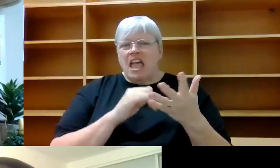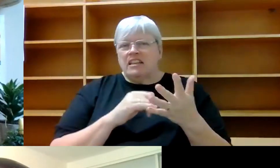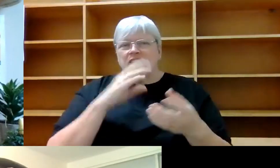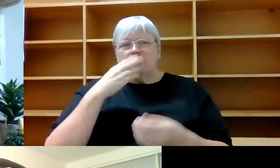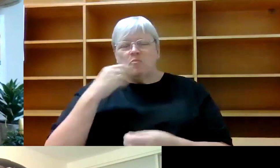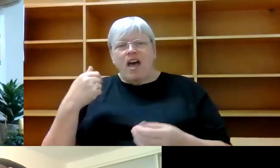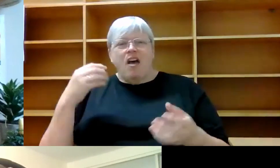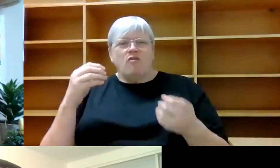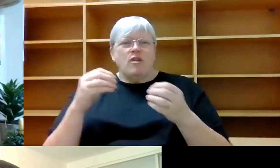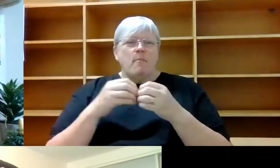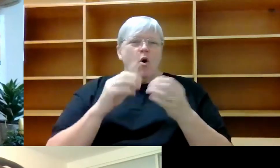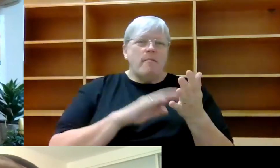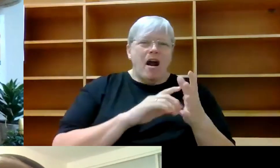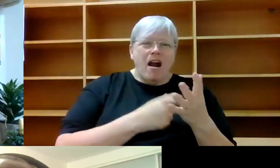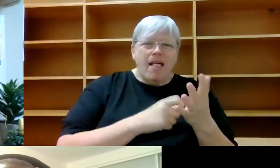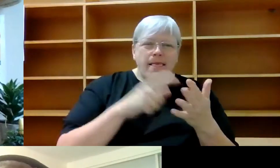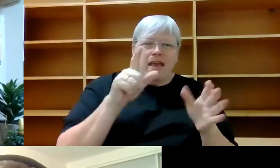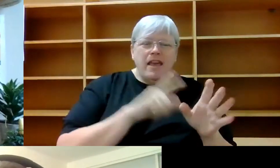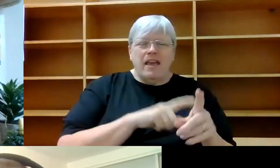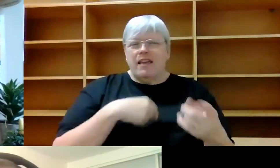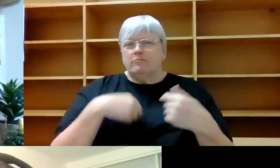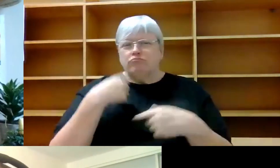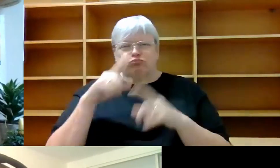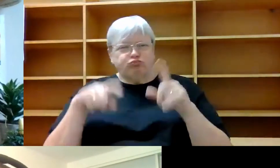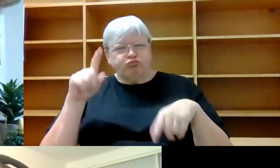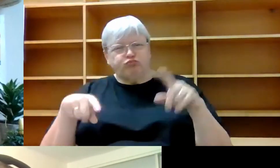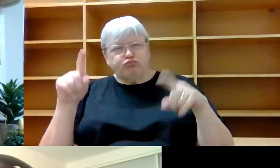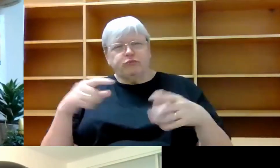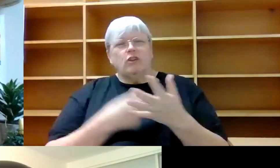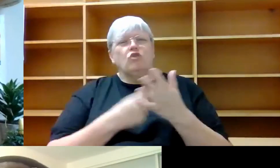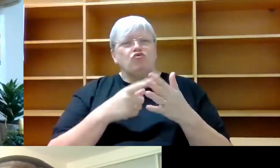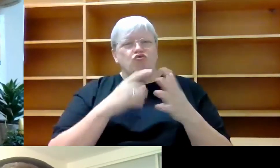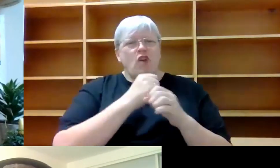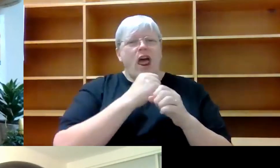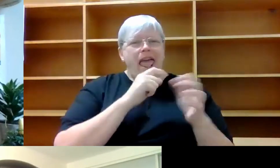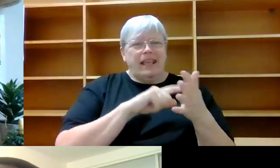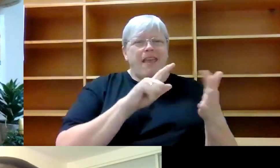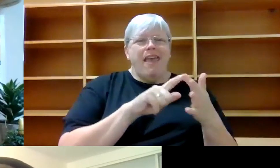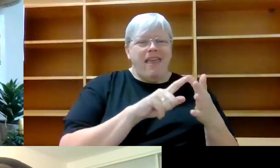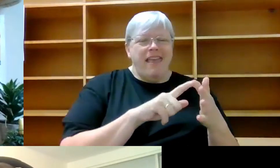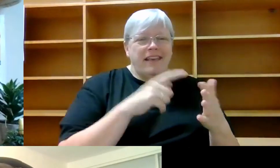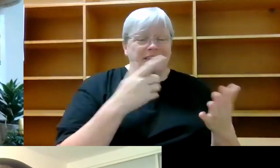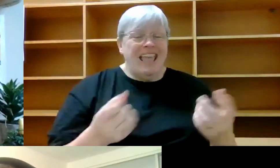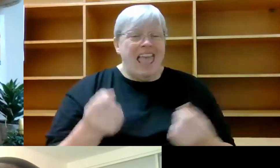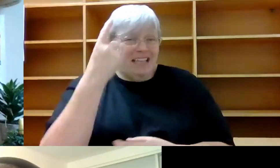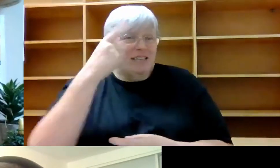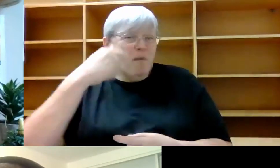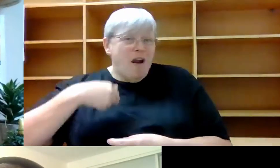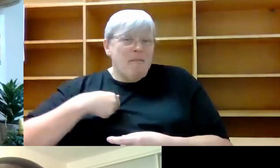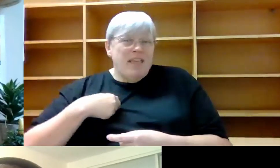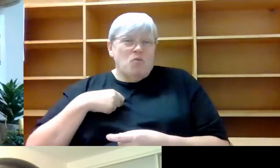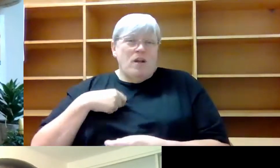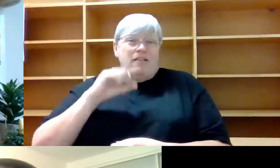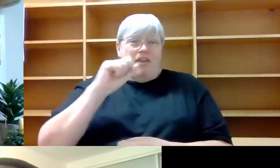Peter Tosh, you know, all these great reggae artists. And they inspired me lyrically. And really, that